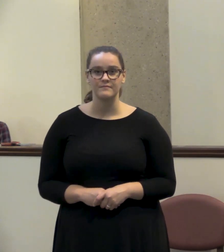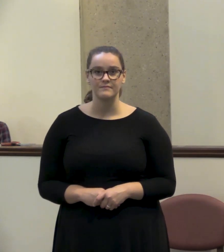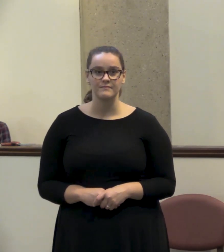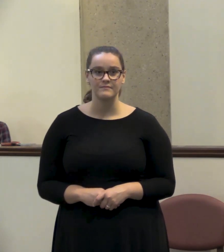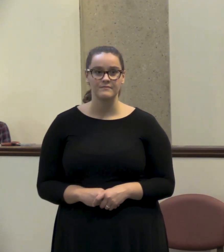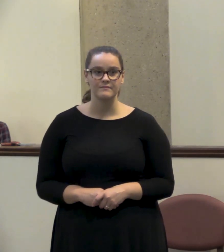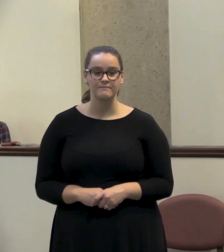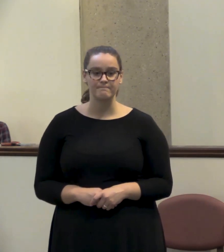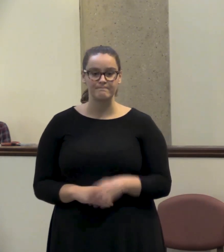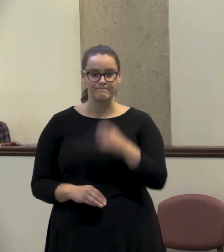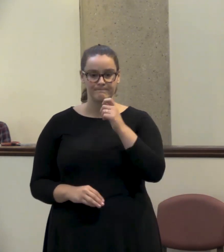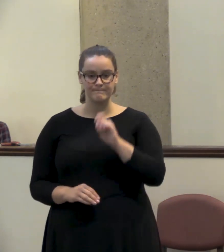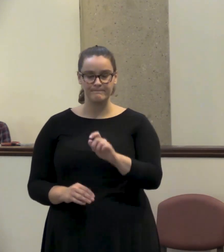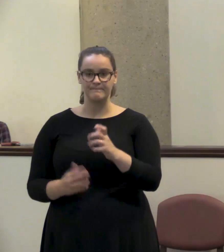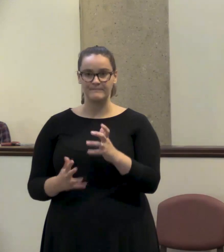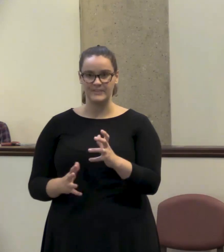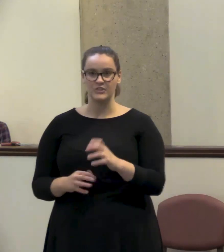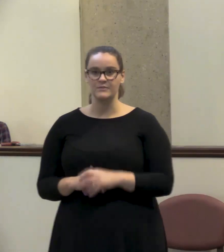So may it be.